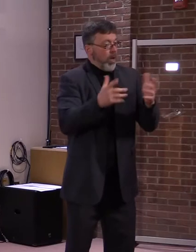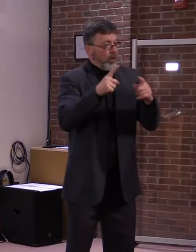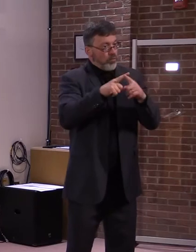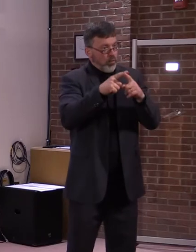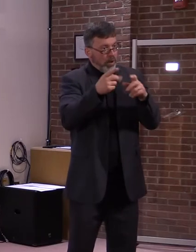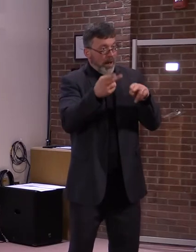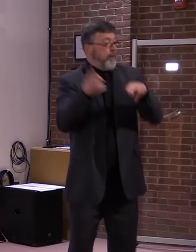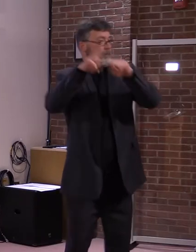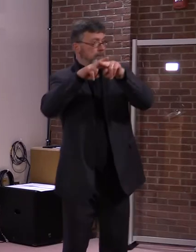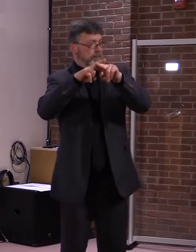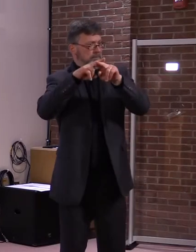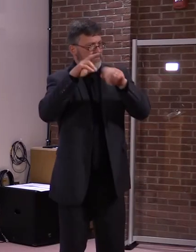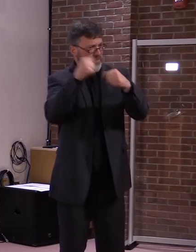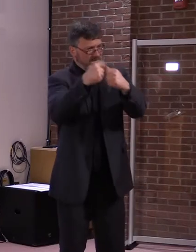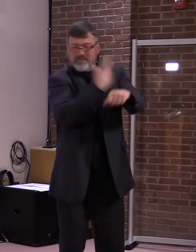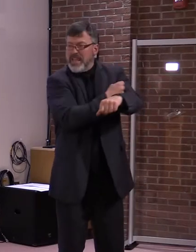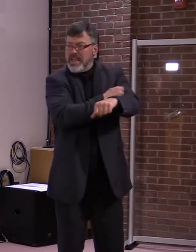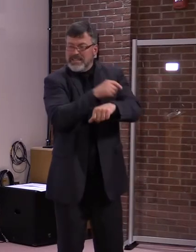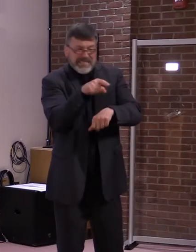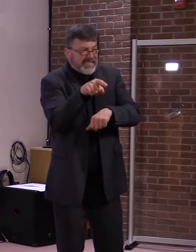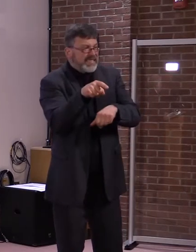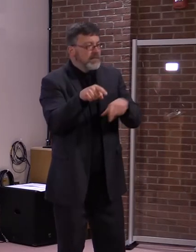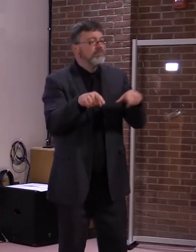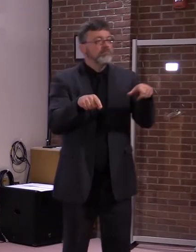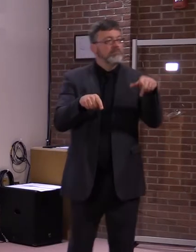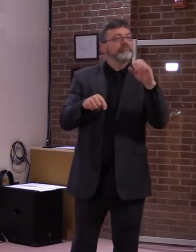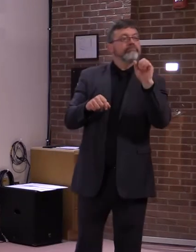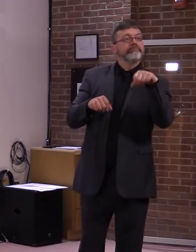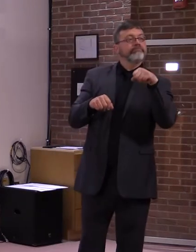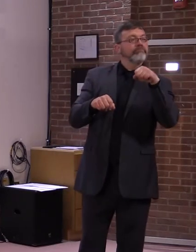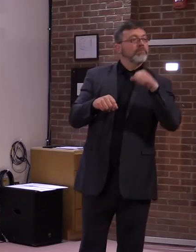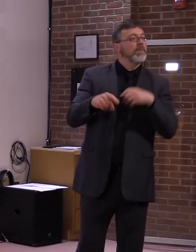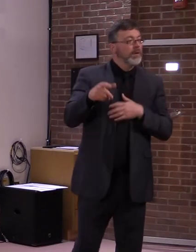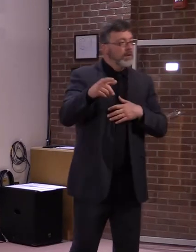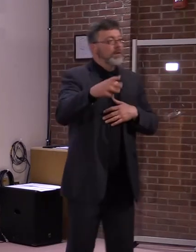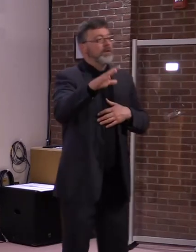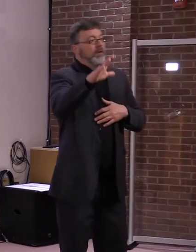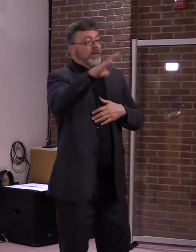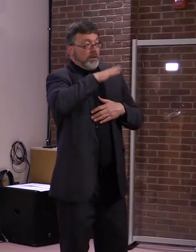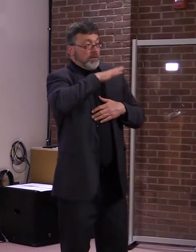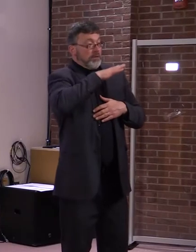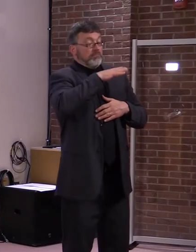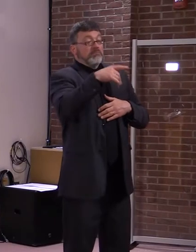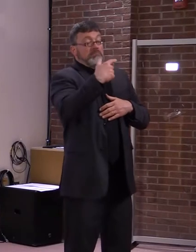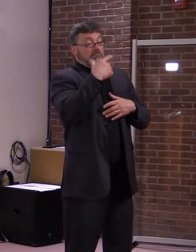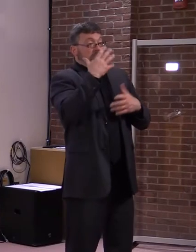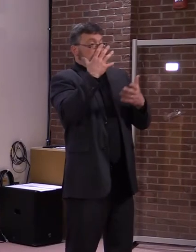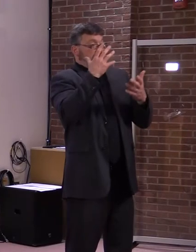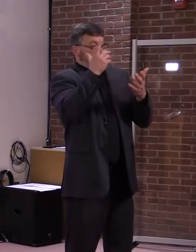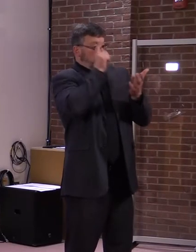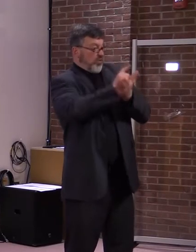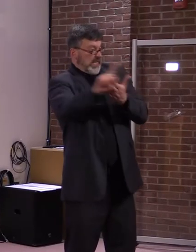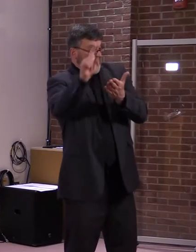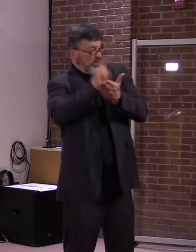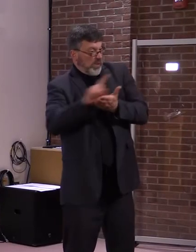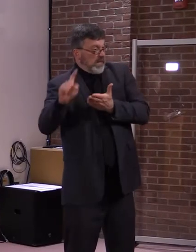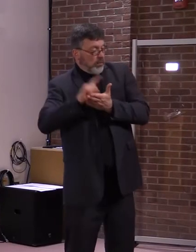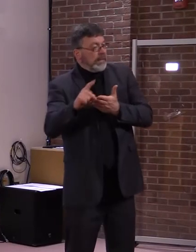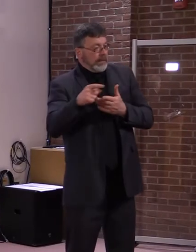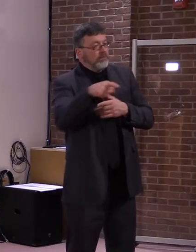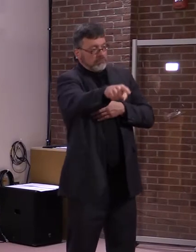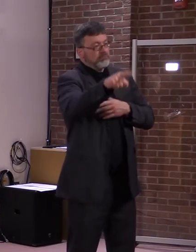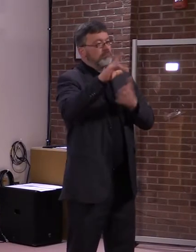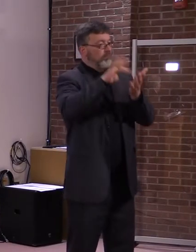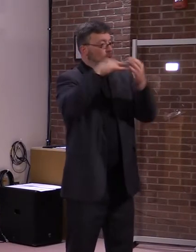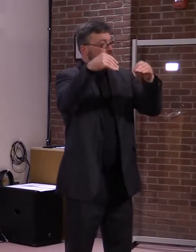see the pharmacy numbers every week as they report to the CDC. Usually it